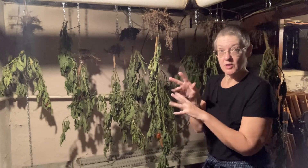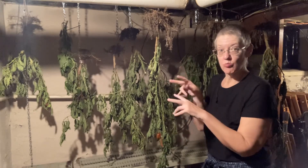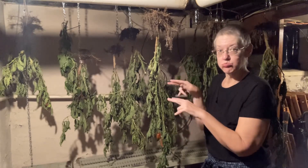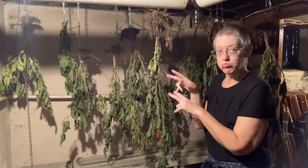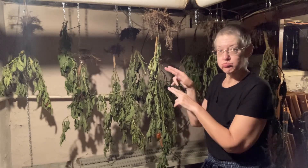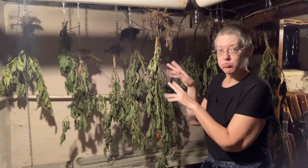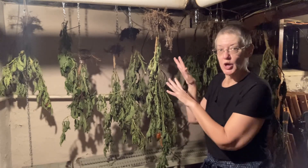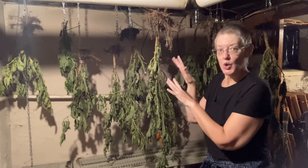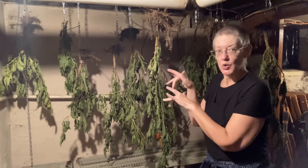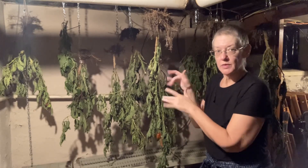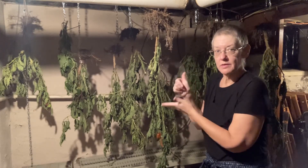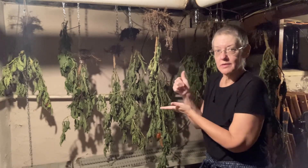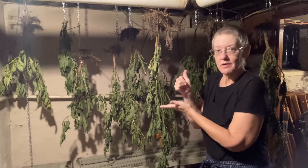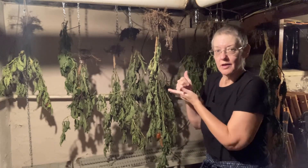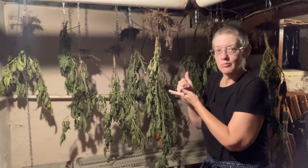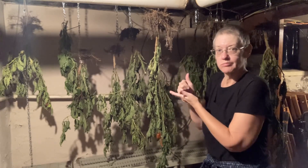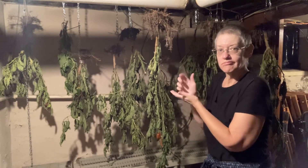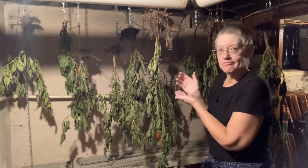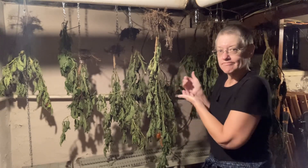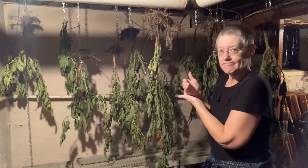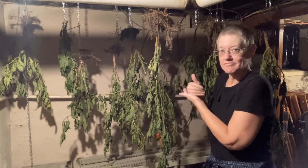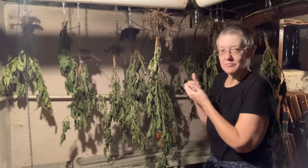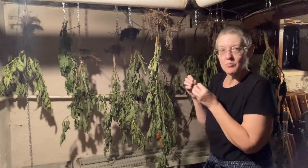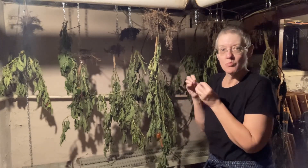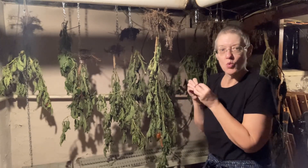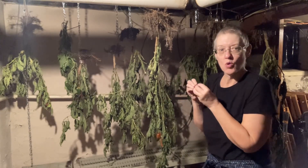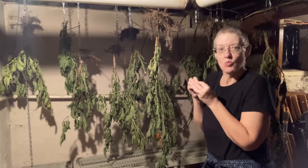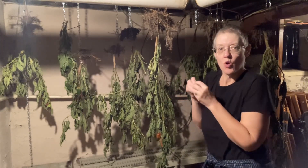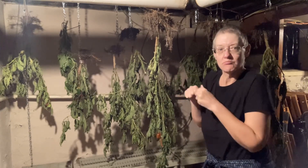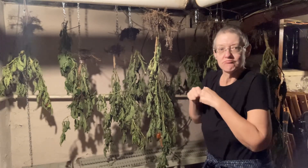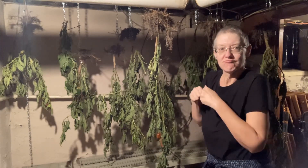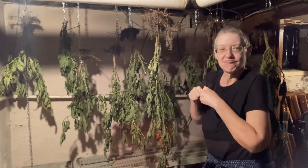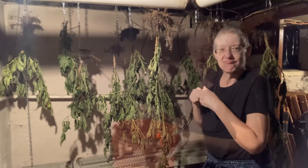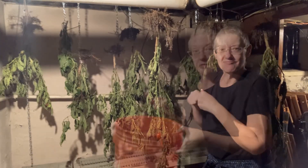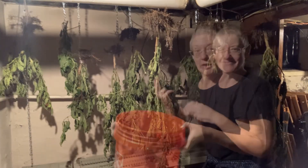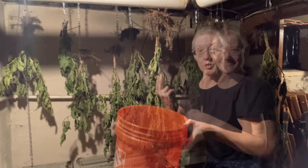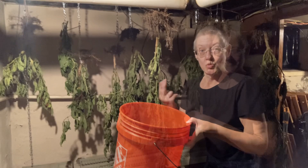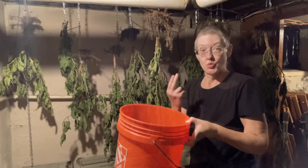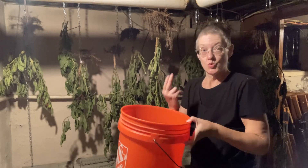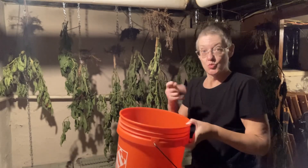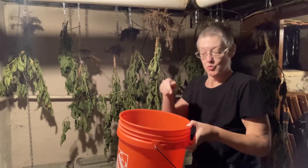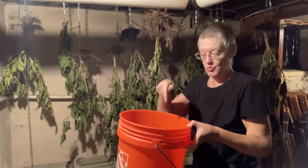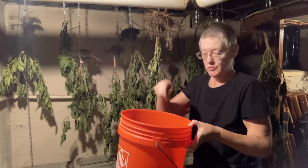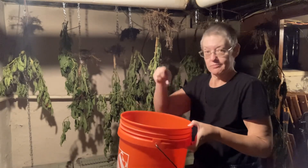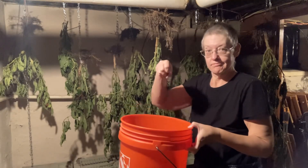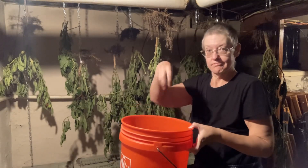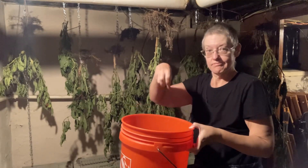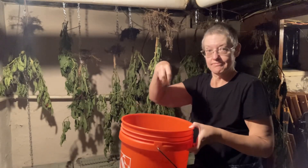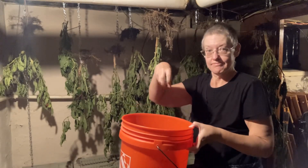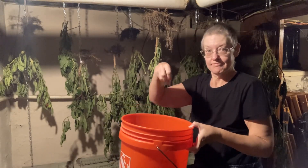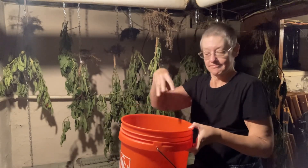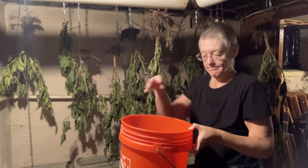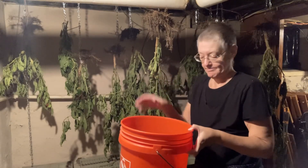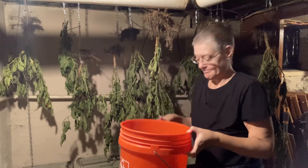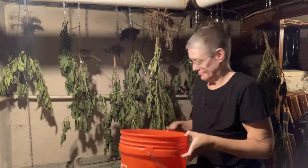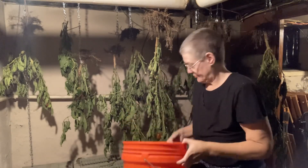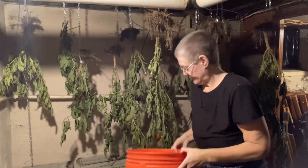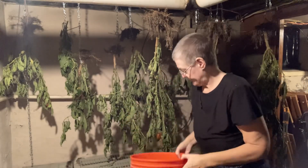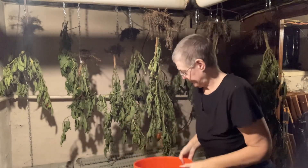Because when we can get these 2 plants out of the way, it's going to give us more room to harvest those in the back. We're going to put